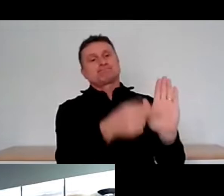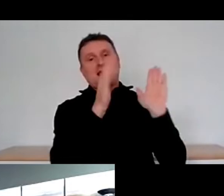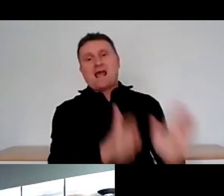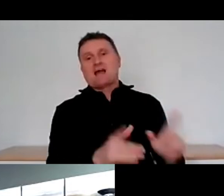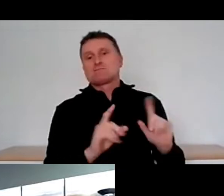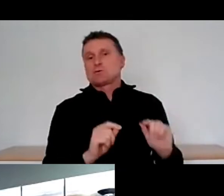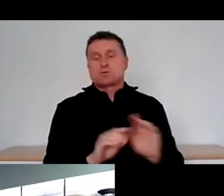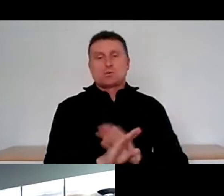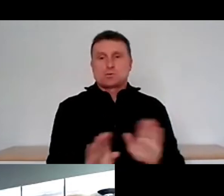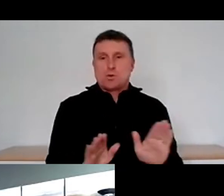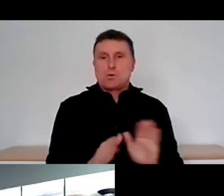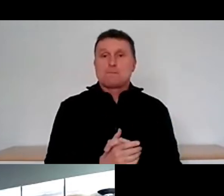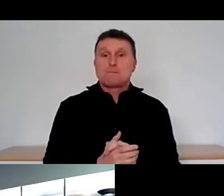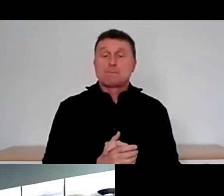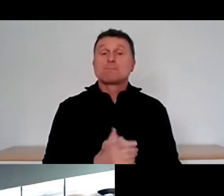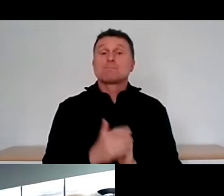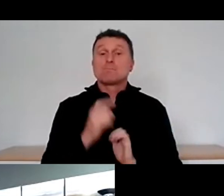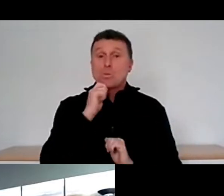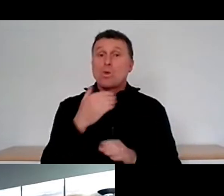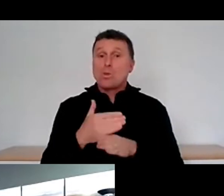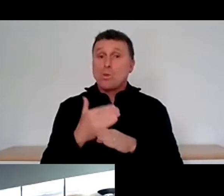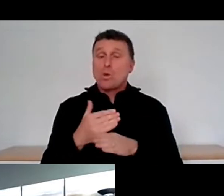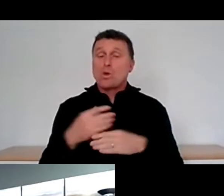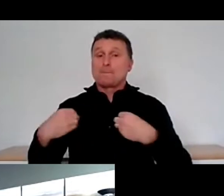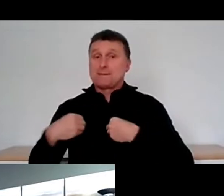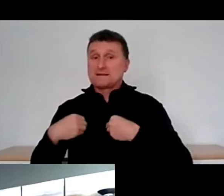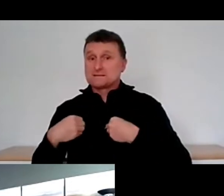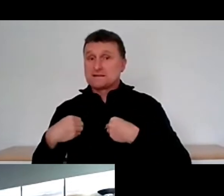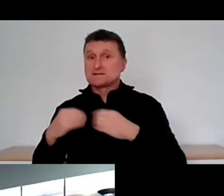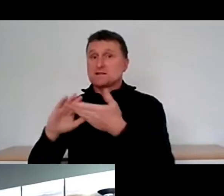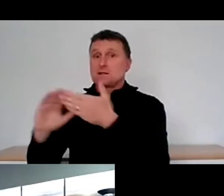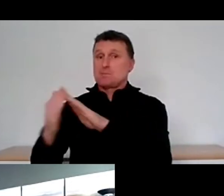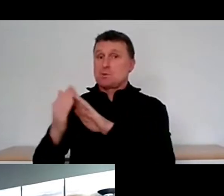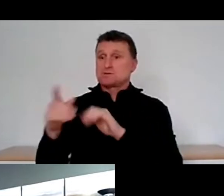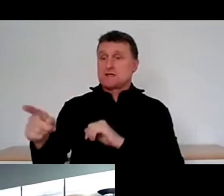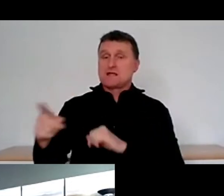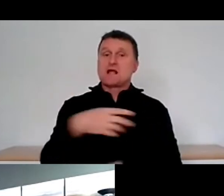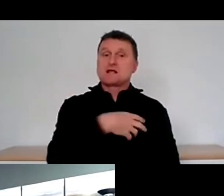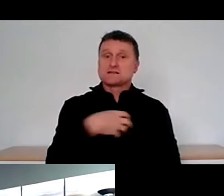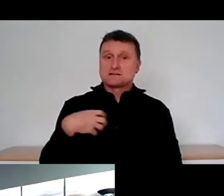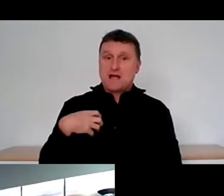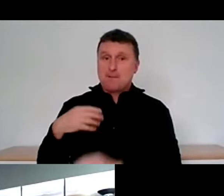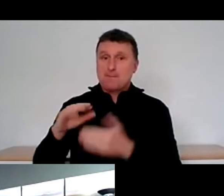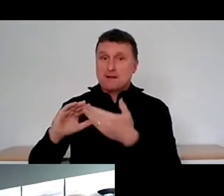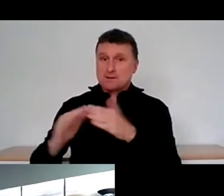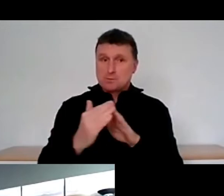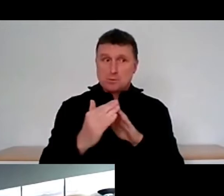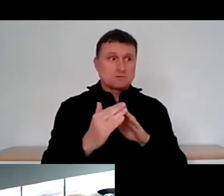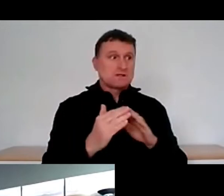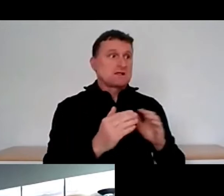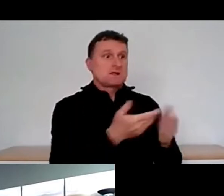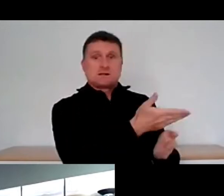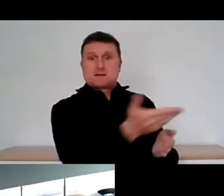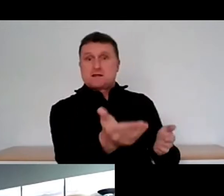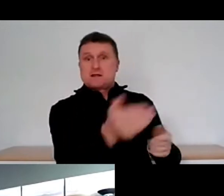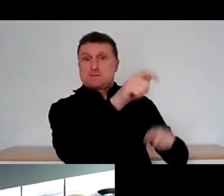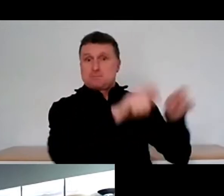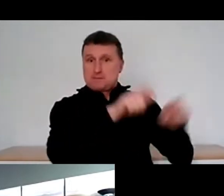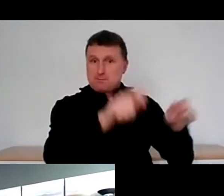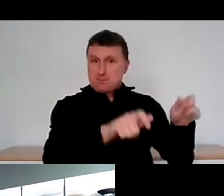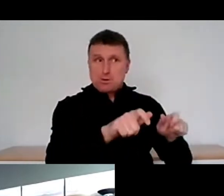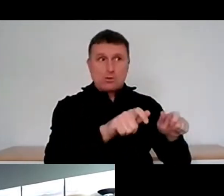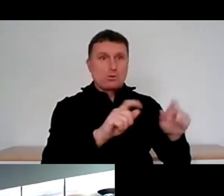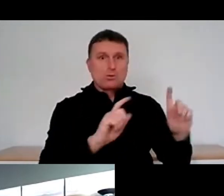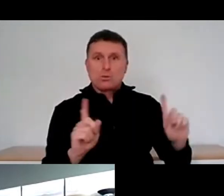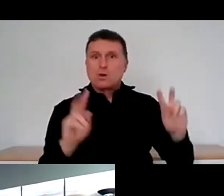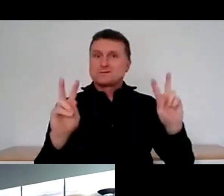the business community, within government, to work out how to address things that arise. So once we've worked that out, we need